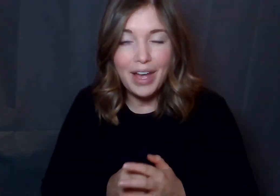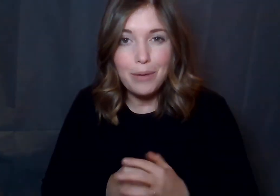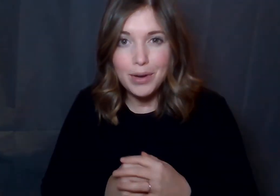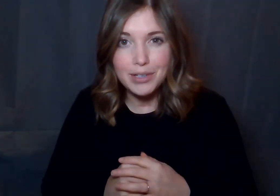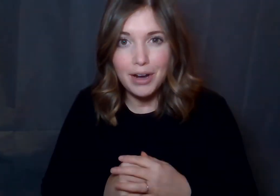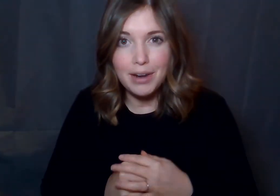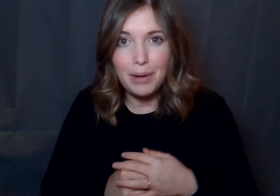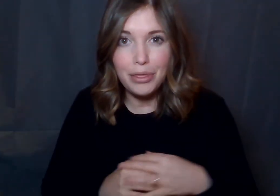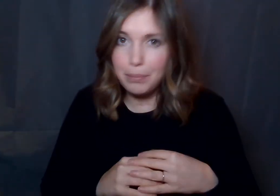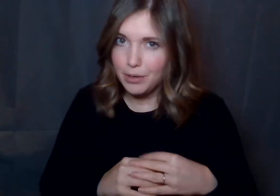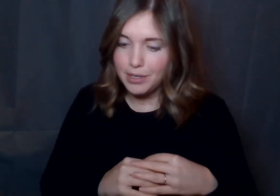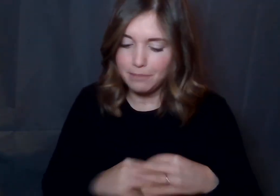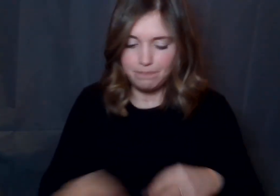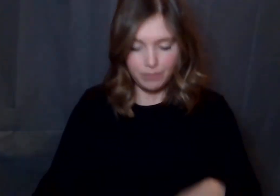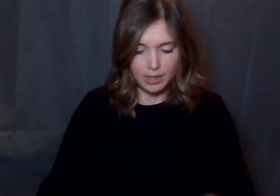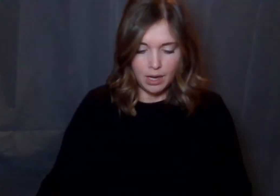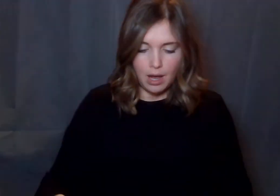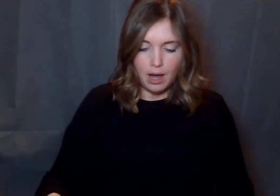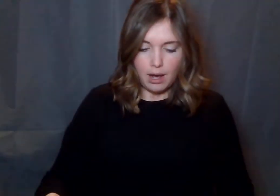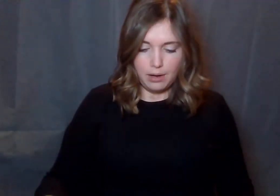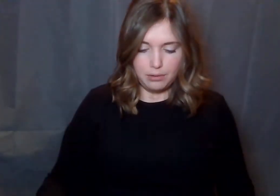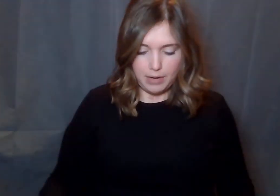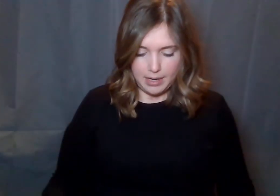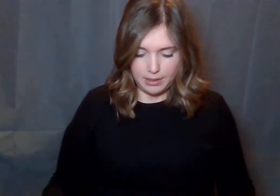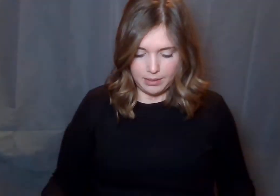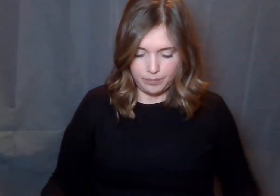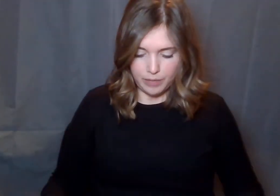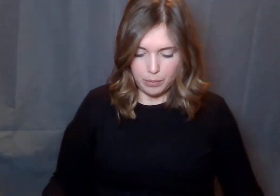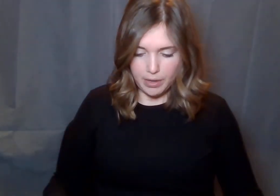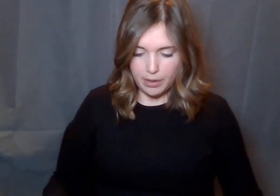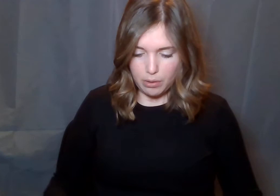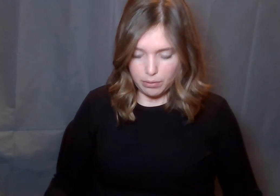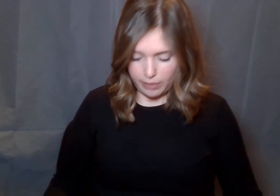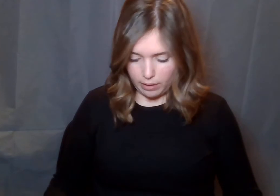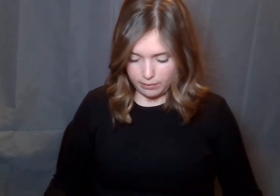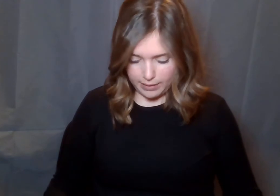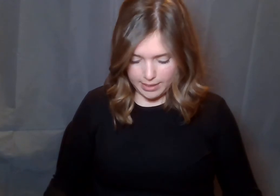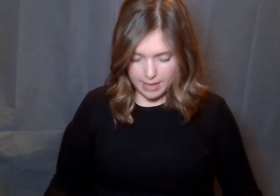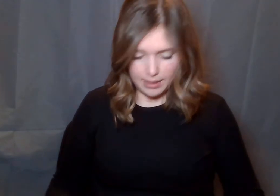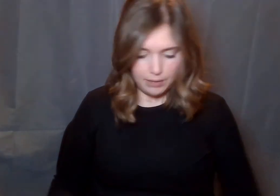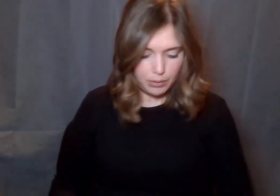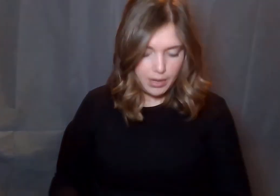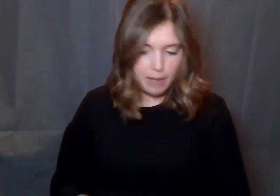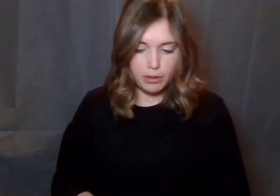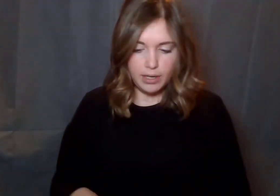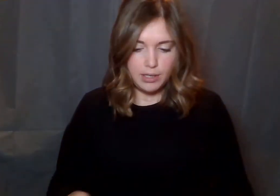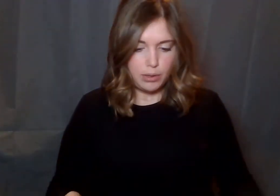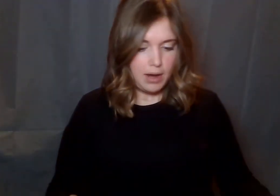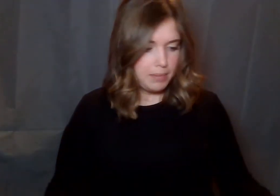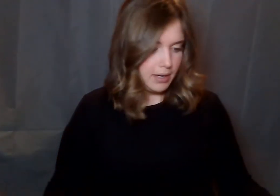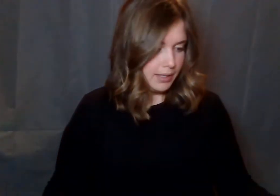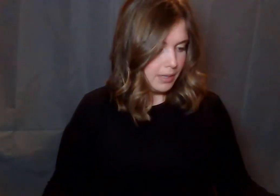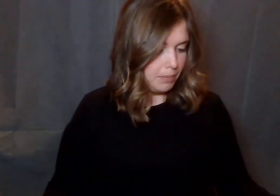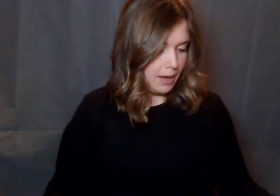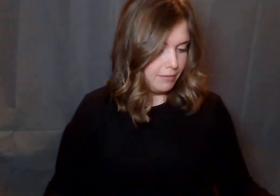that when you're talking about the person. All right. And we're going to go over all of these signs in the vocabulary, so I'm going to skip that for